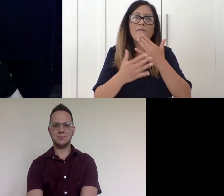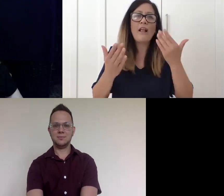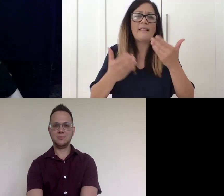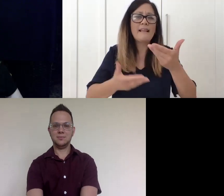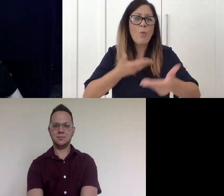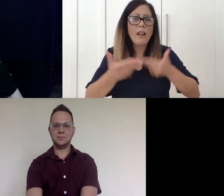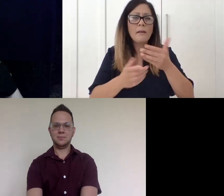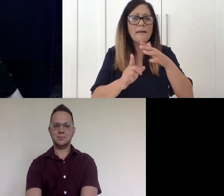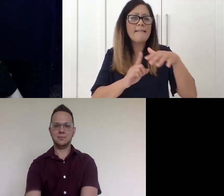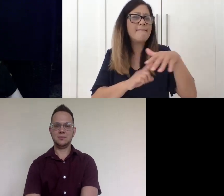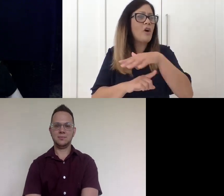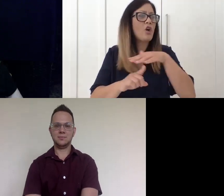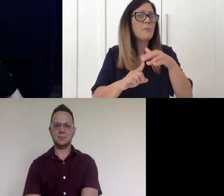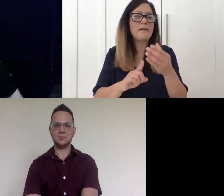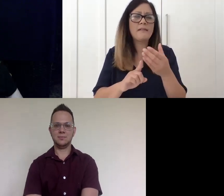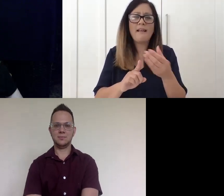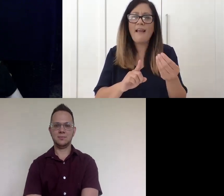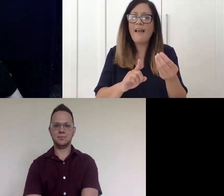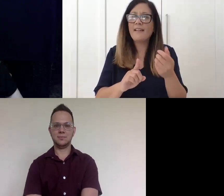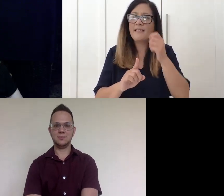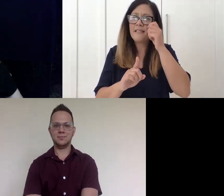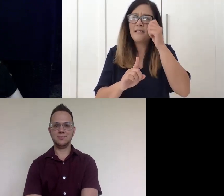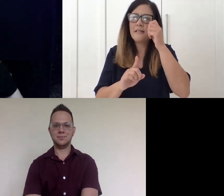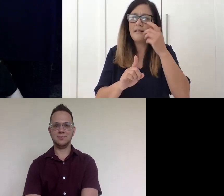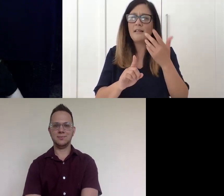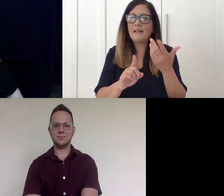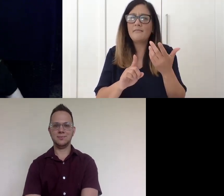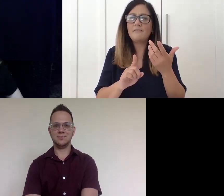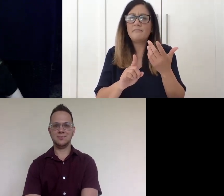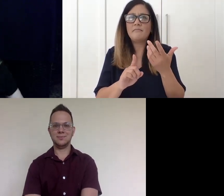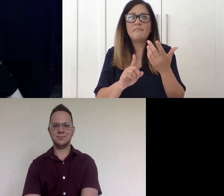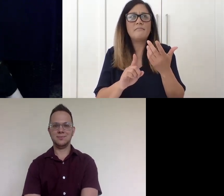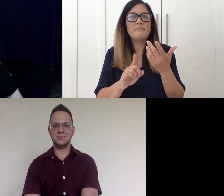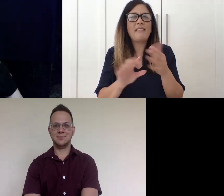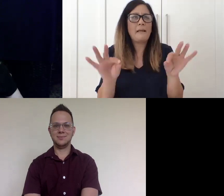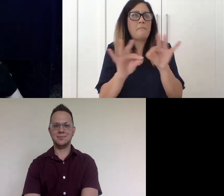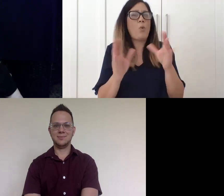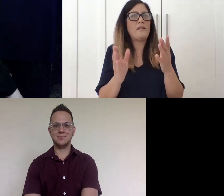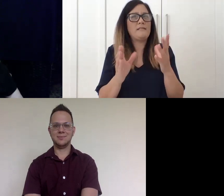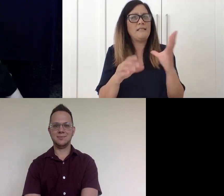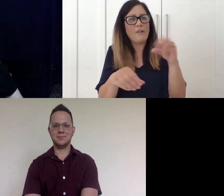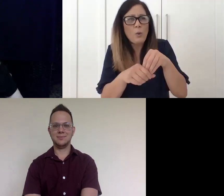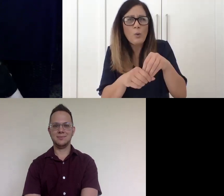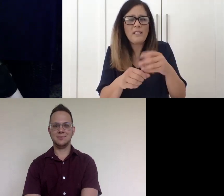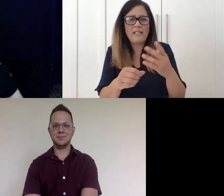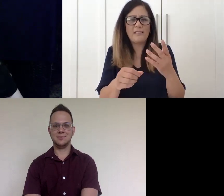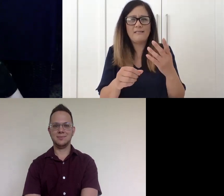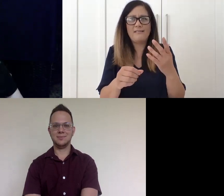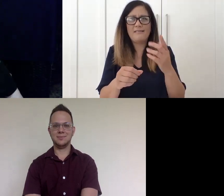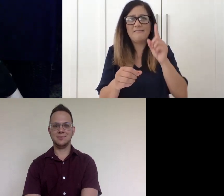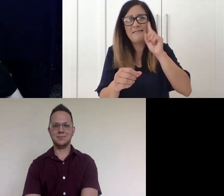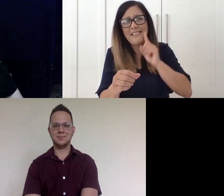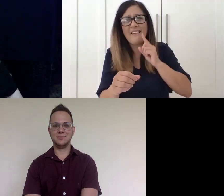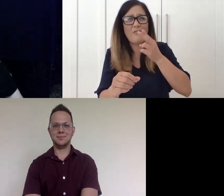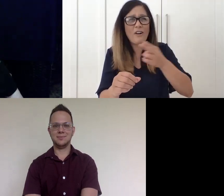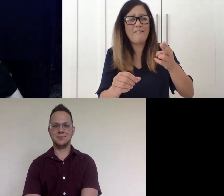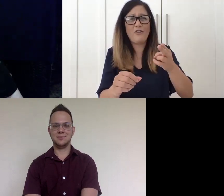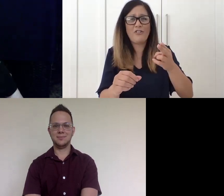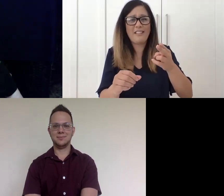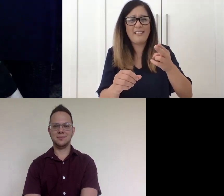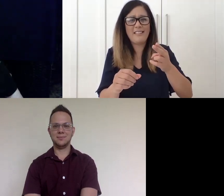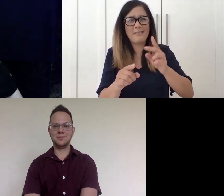the environment and the educational experience friendly and meaningful? Because it's so important to